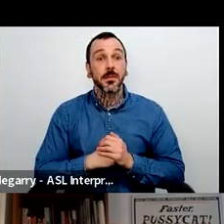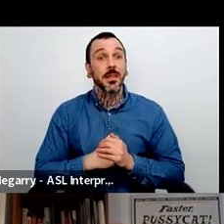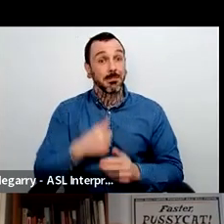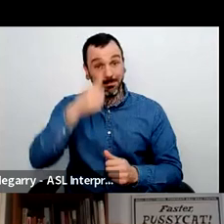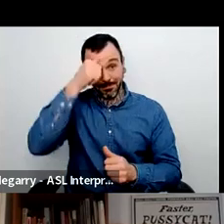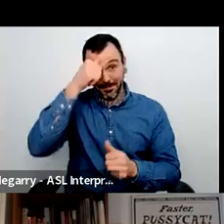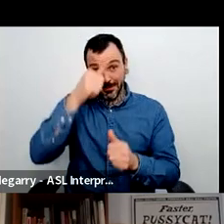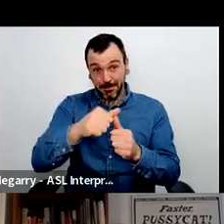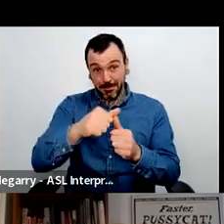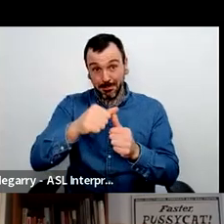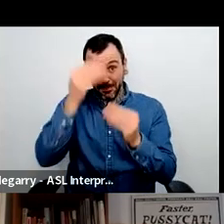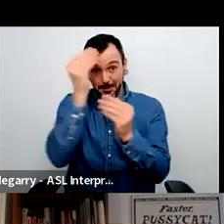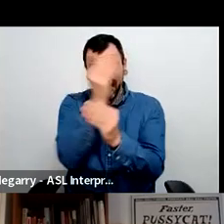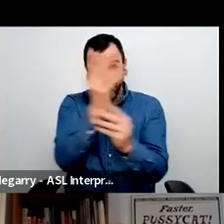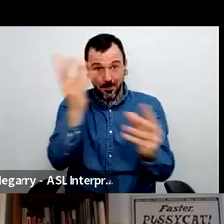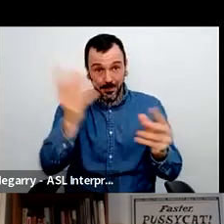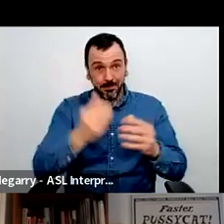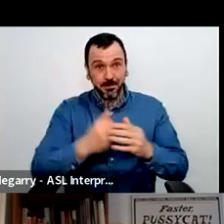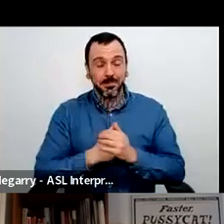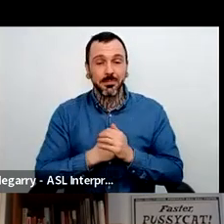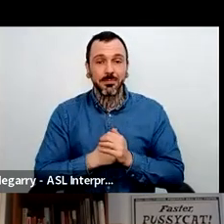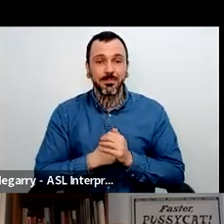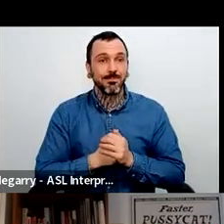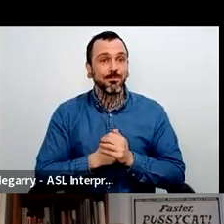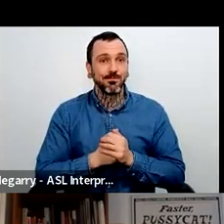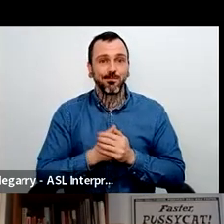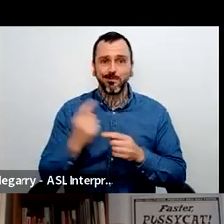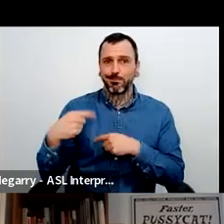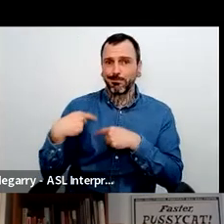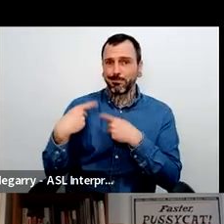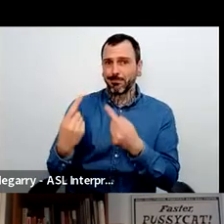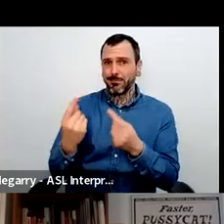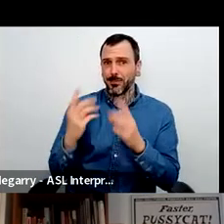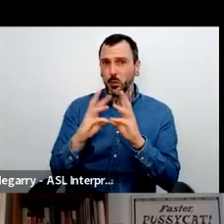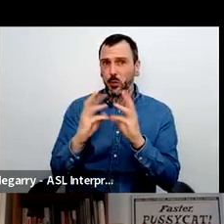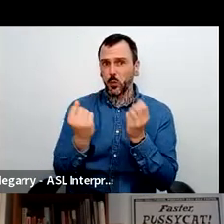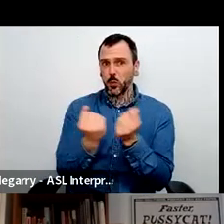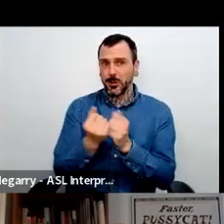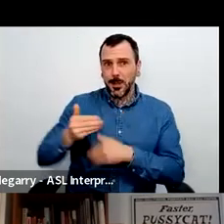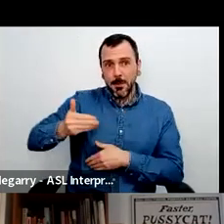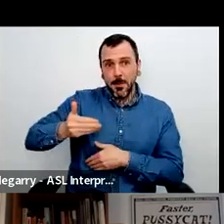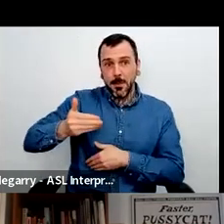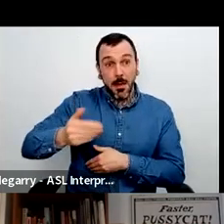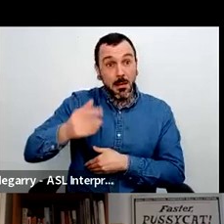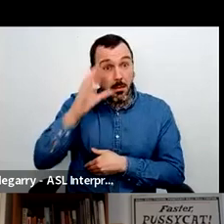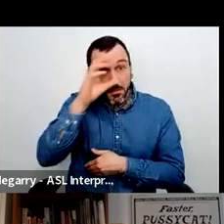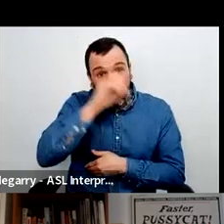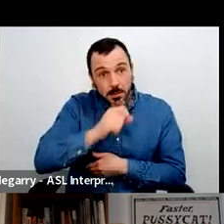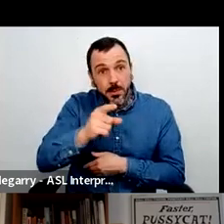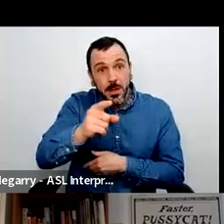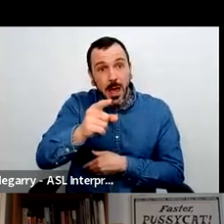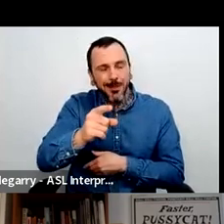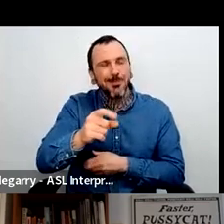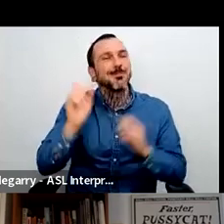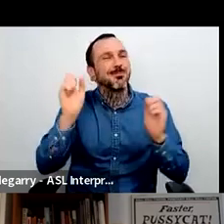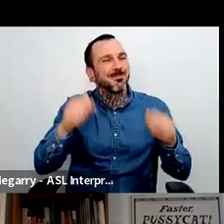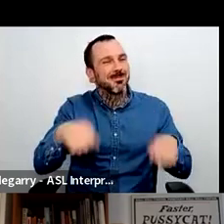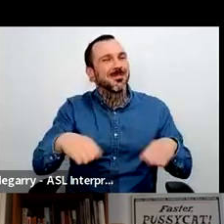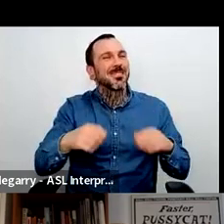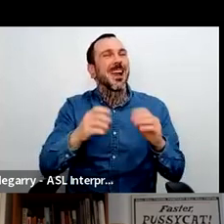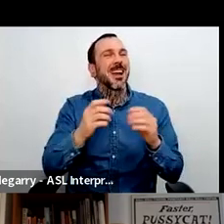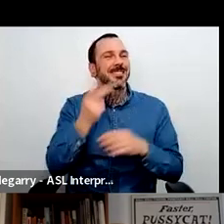reminder, if you have missed any of our previous workshops, they are available on